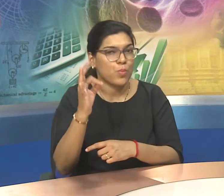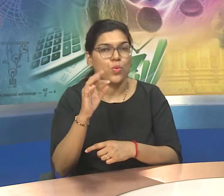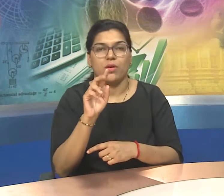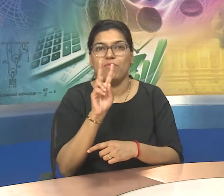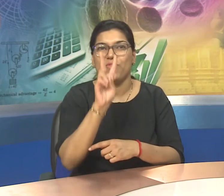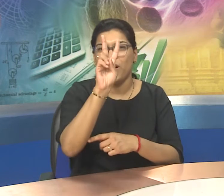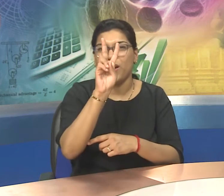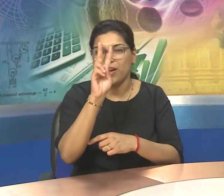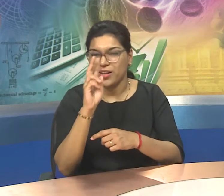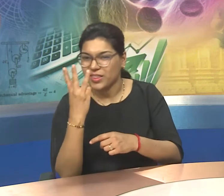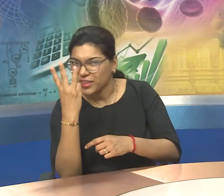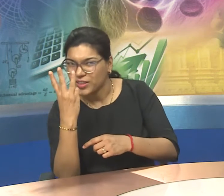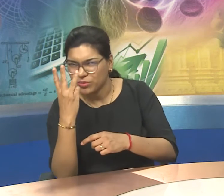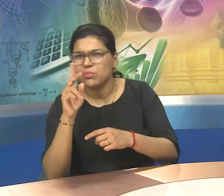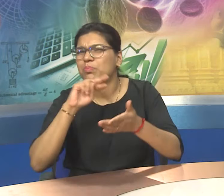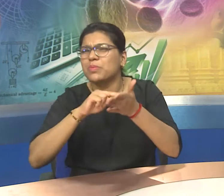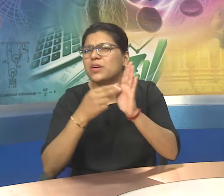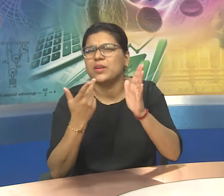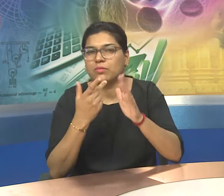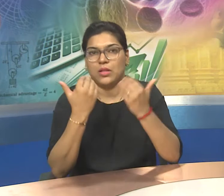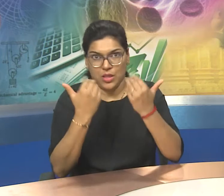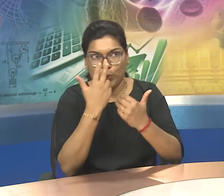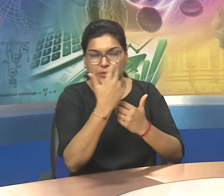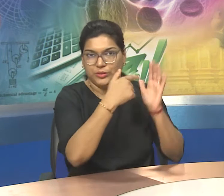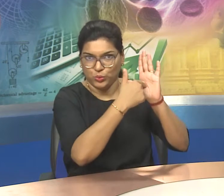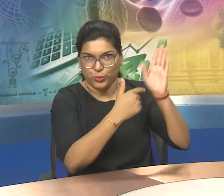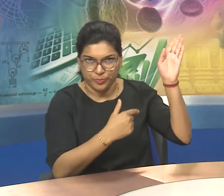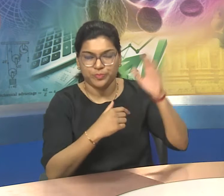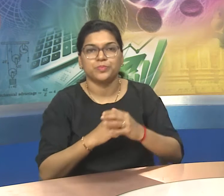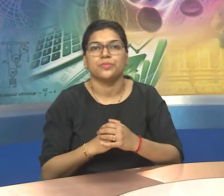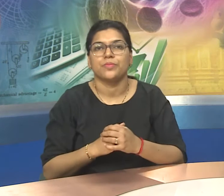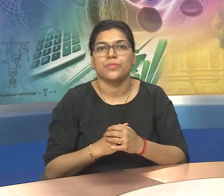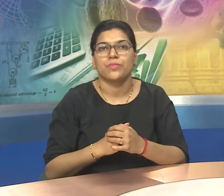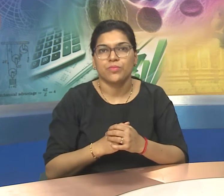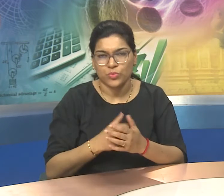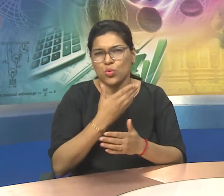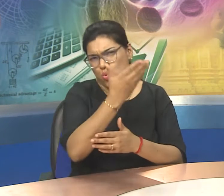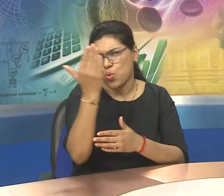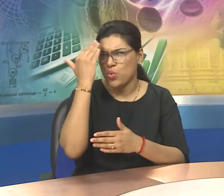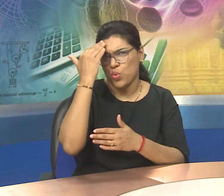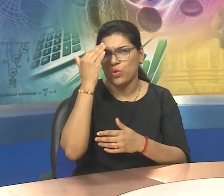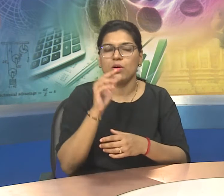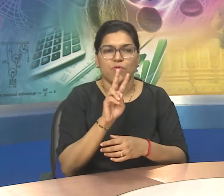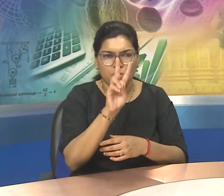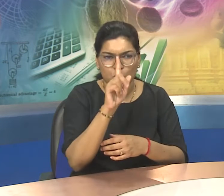The first and the foremost important thing you need to remember is verbs. These are